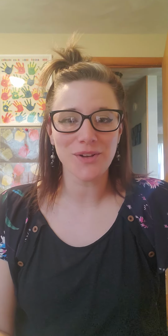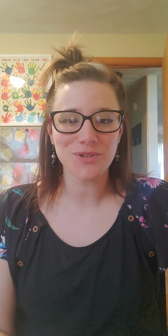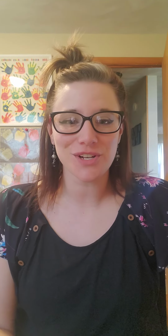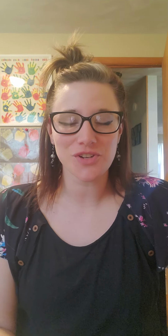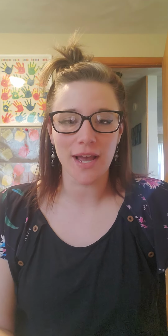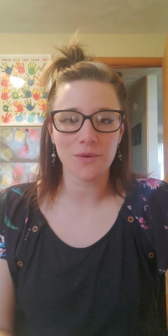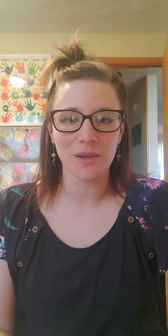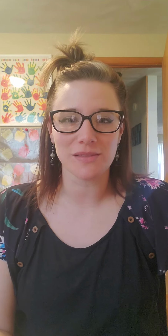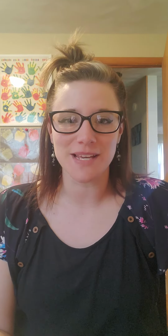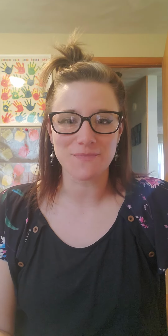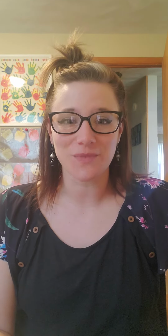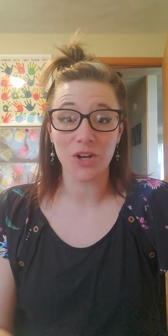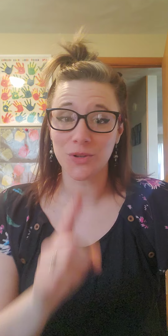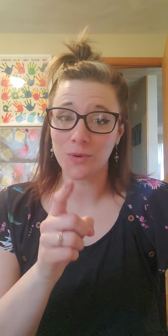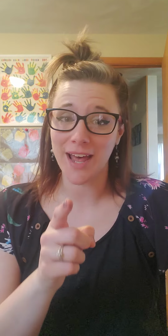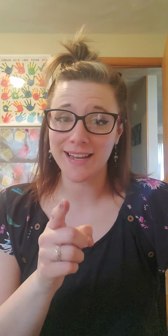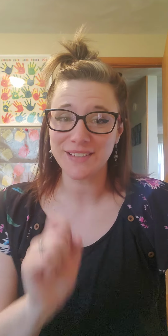you to try it with me. Are you ready?